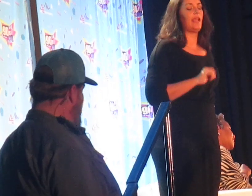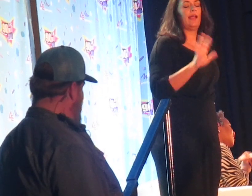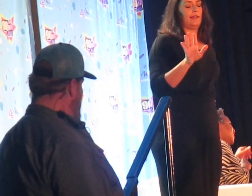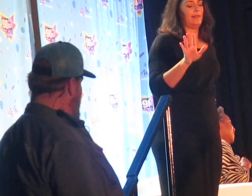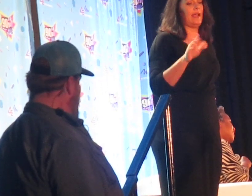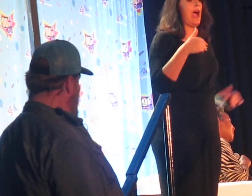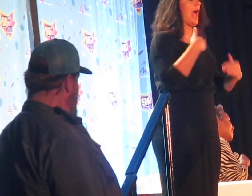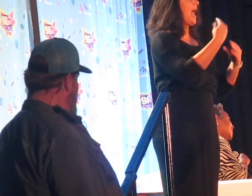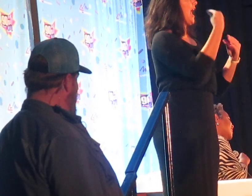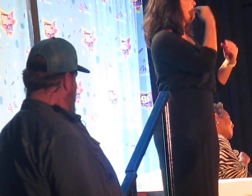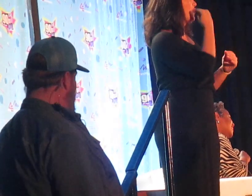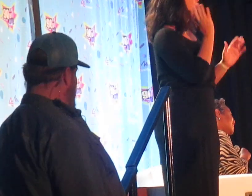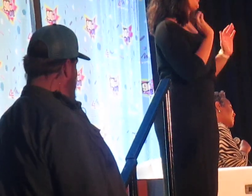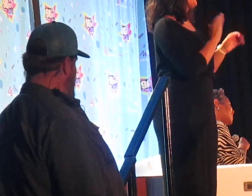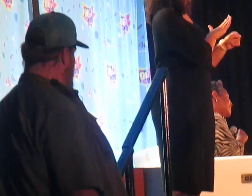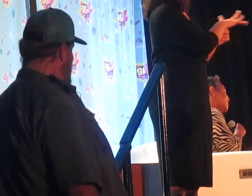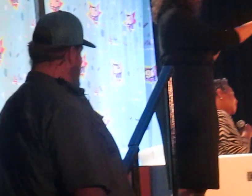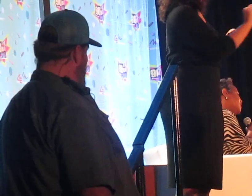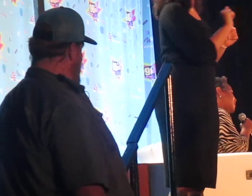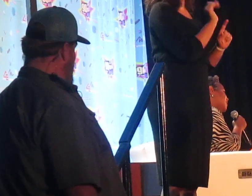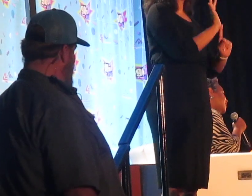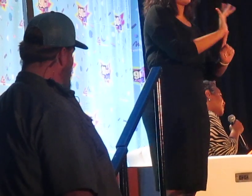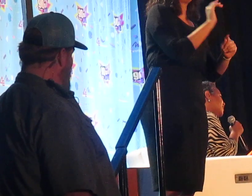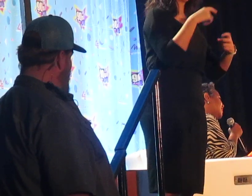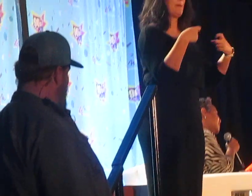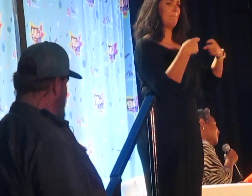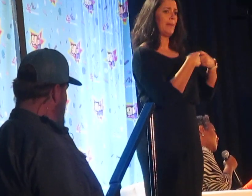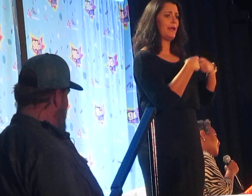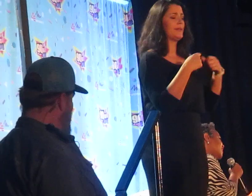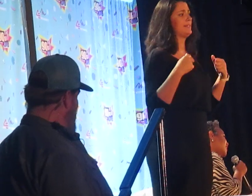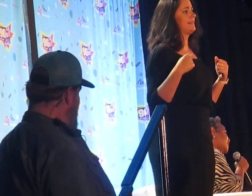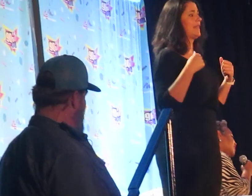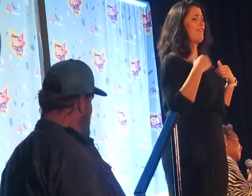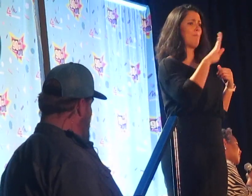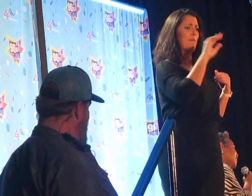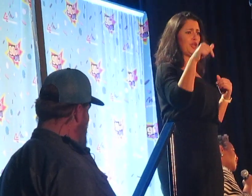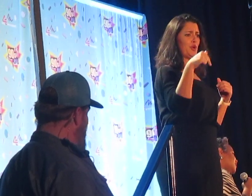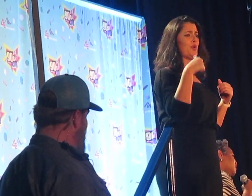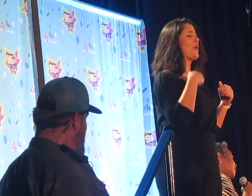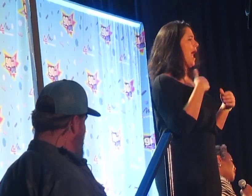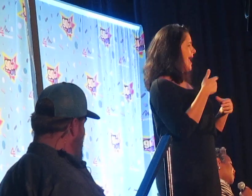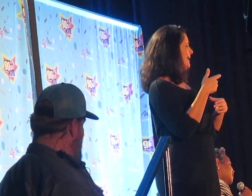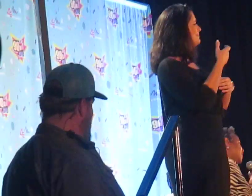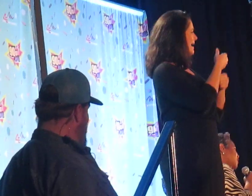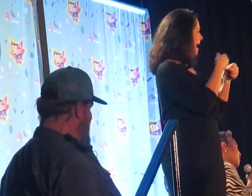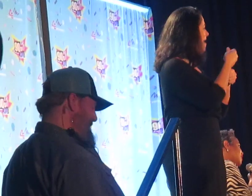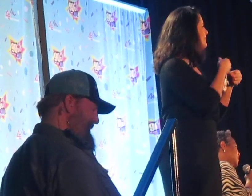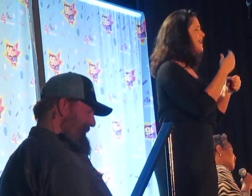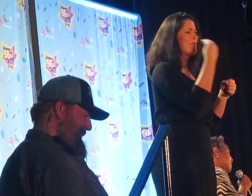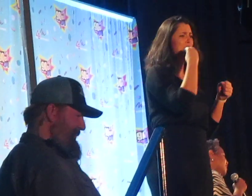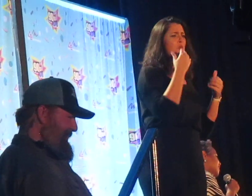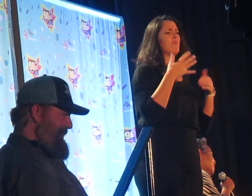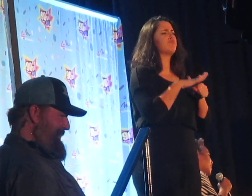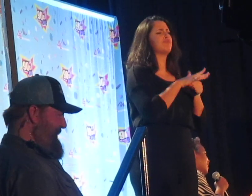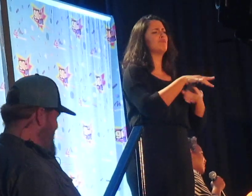Kellie, I got food, candles, batteries, got a barbecue grill, I can heat up some coffee, heat up some food. Right now, Kellie,